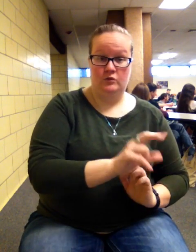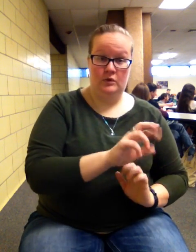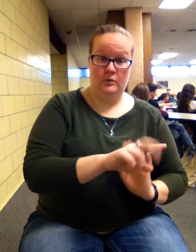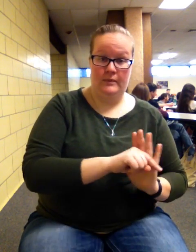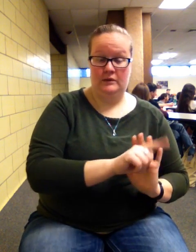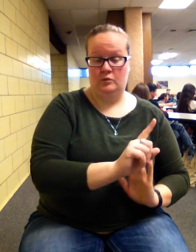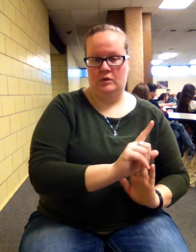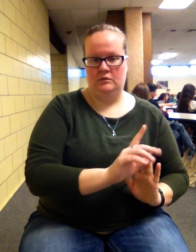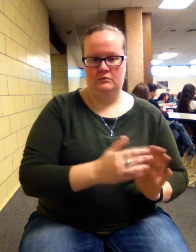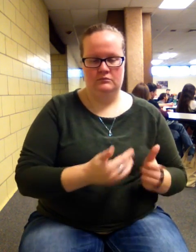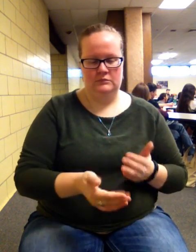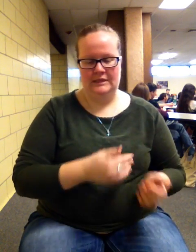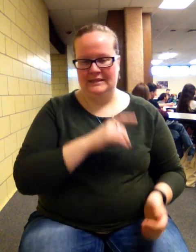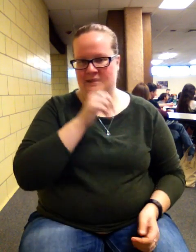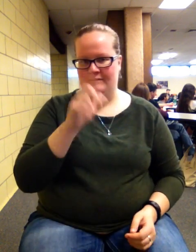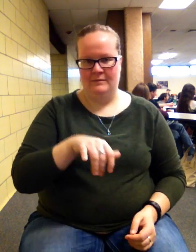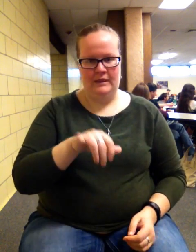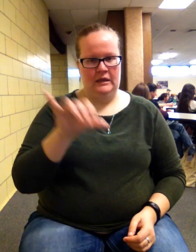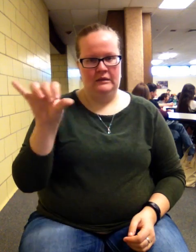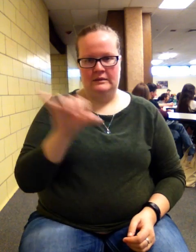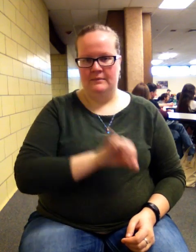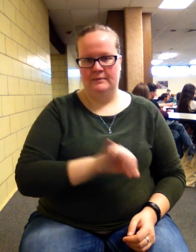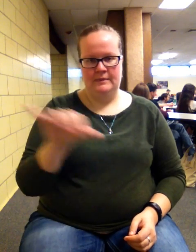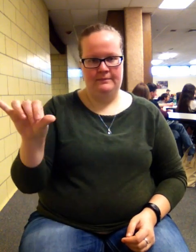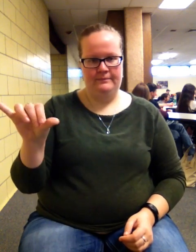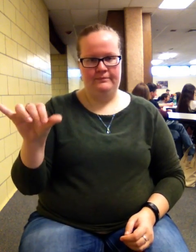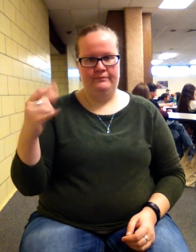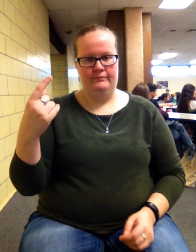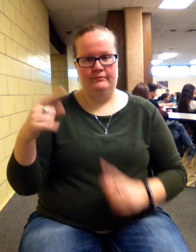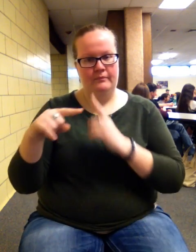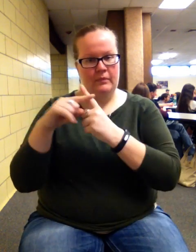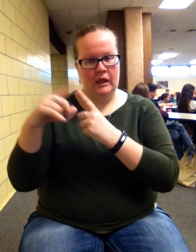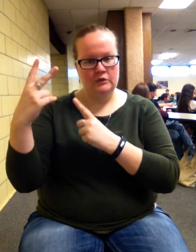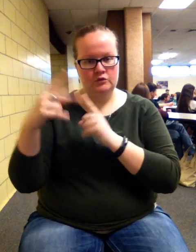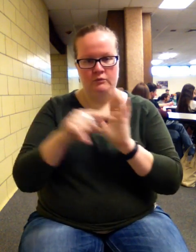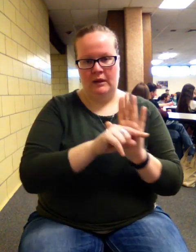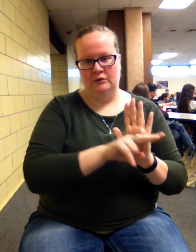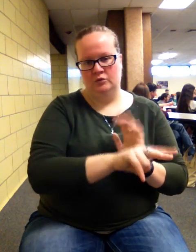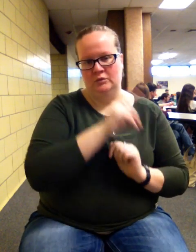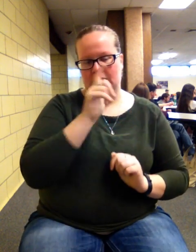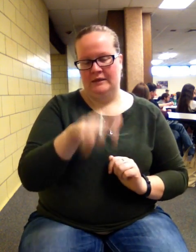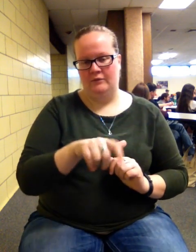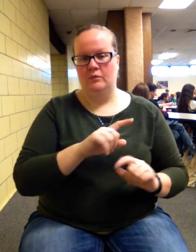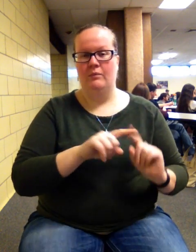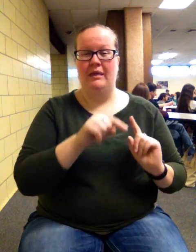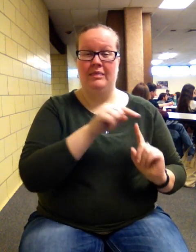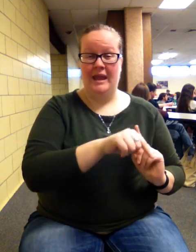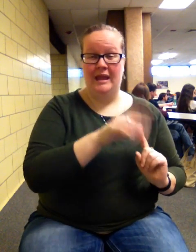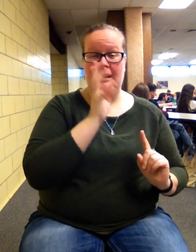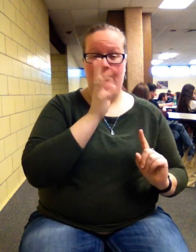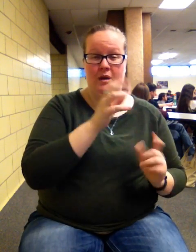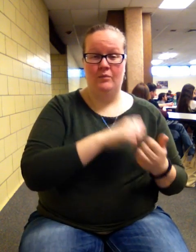-1. It doesn't have to be a mirror image. But what we were saying then is they would come up with some kind of an adjustment. Let's pretend like